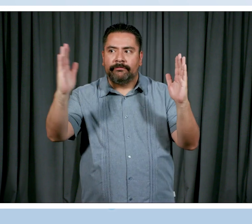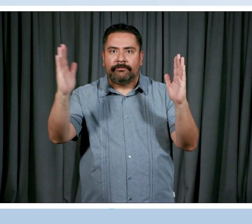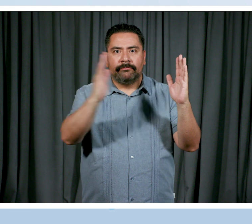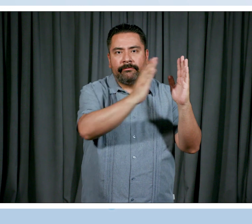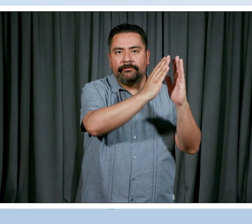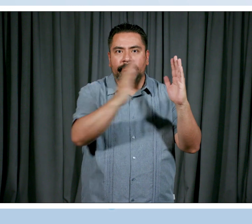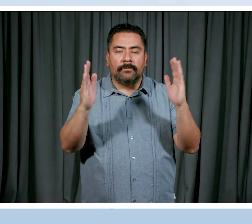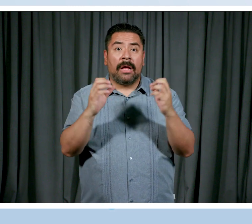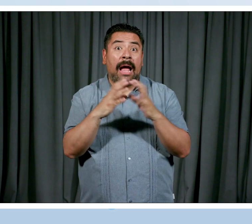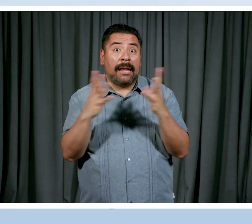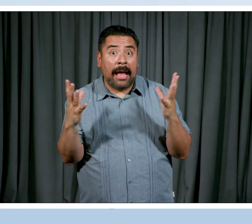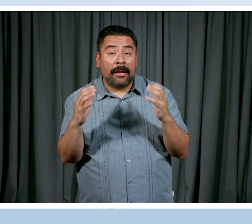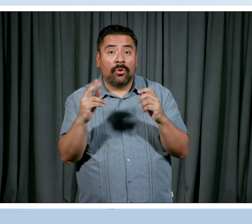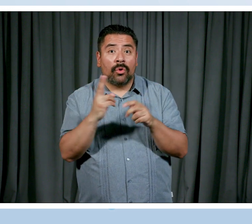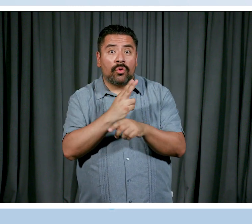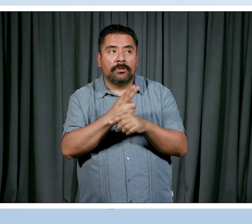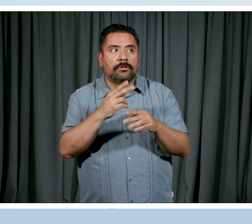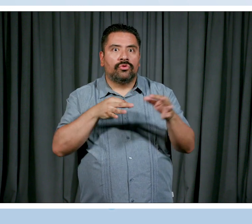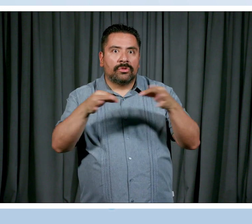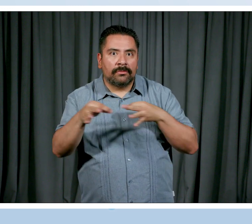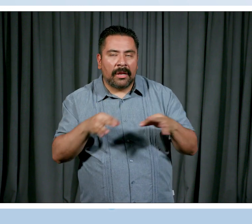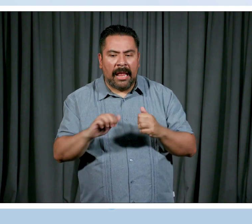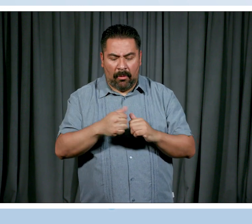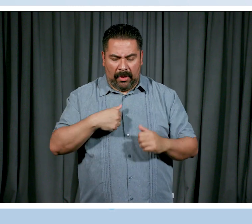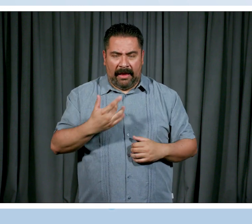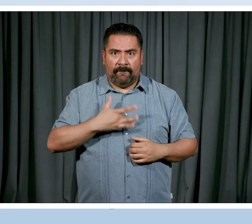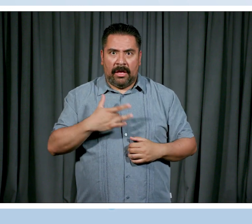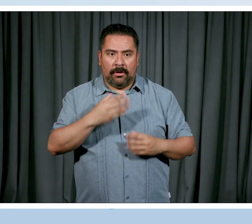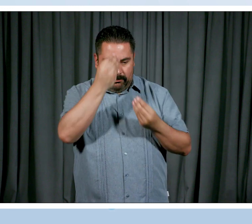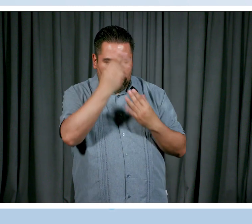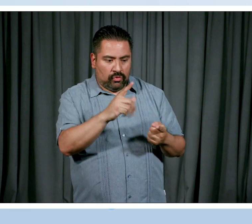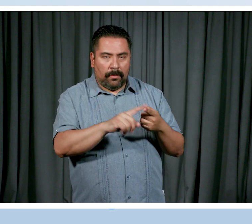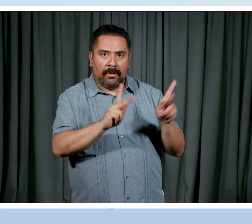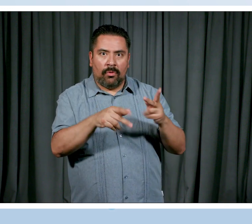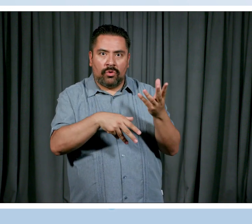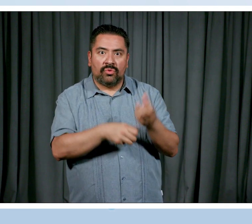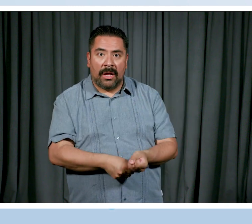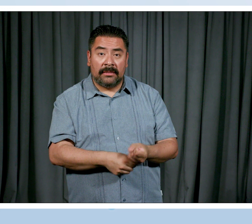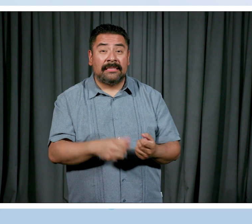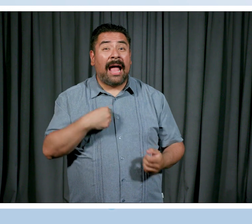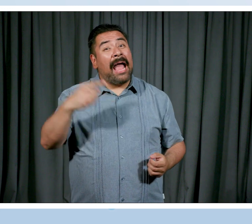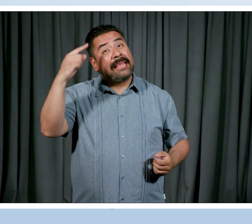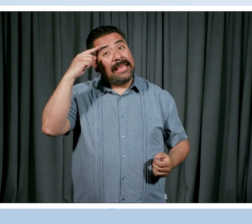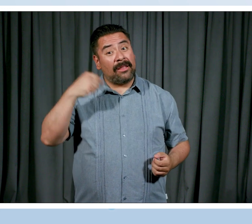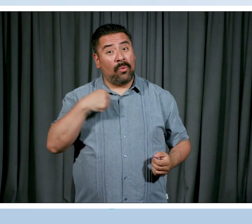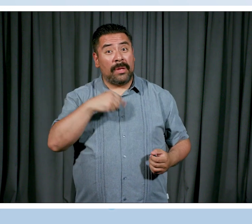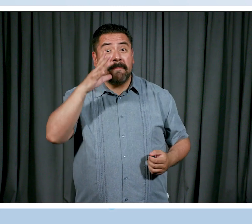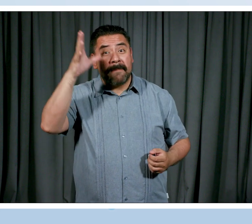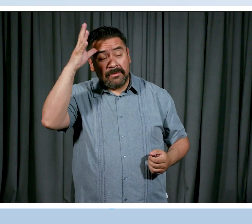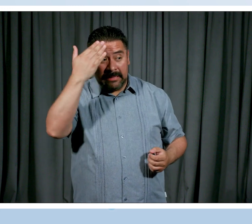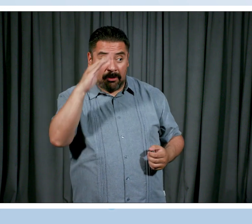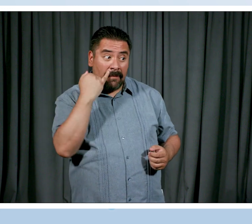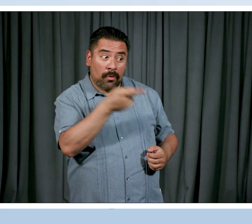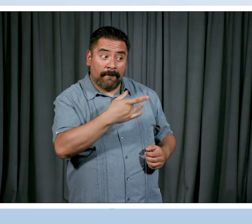lot of it is the practicing of articulating the state you're in to the people who you trust. I think as parents, I don't know if you feel like